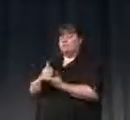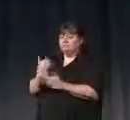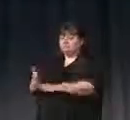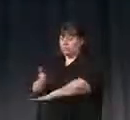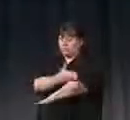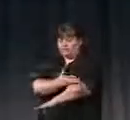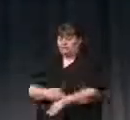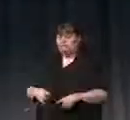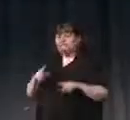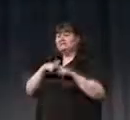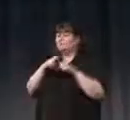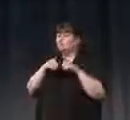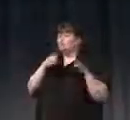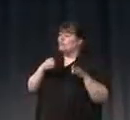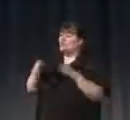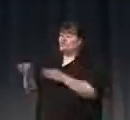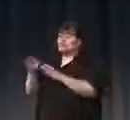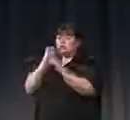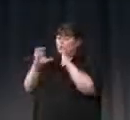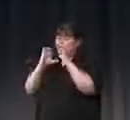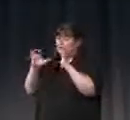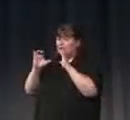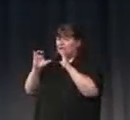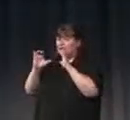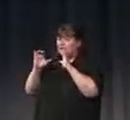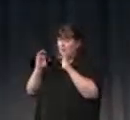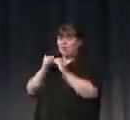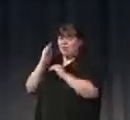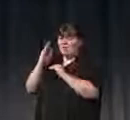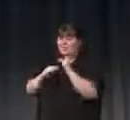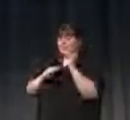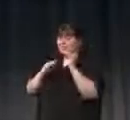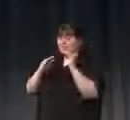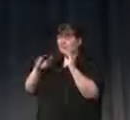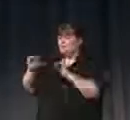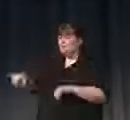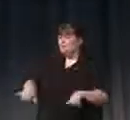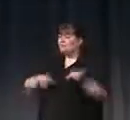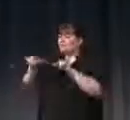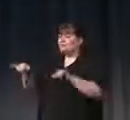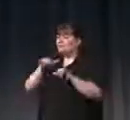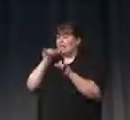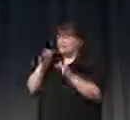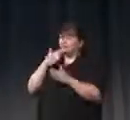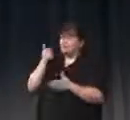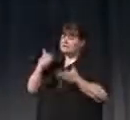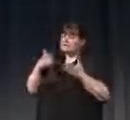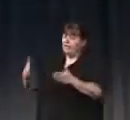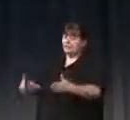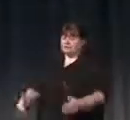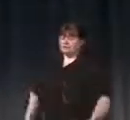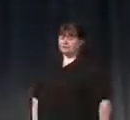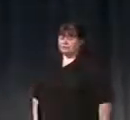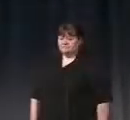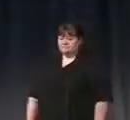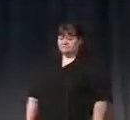All of these ways to communicate beyond the universal and the efficient. Thank